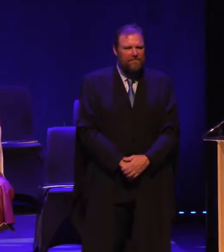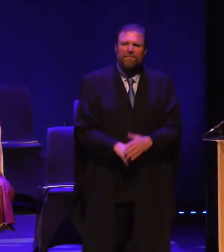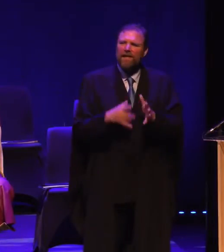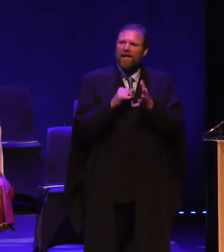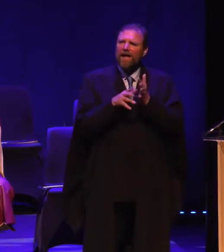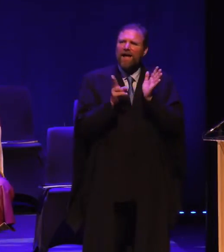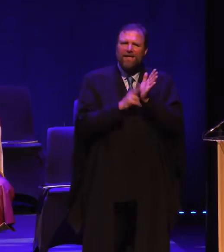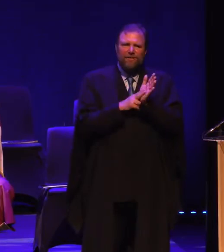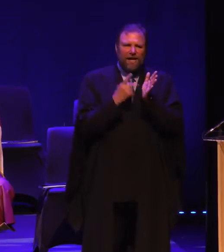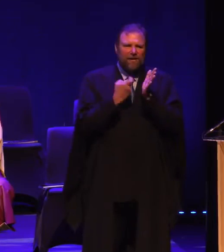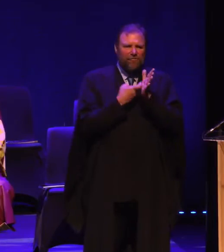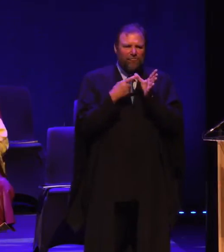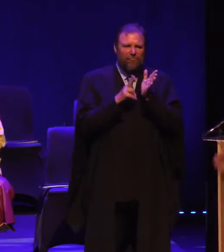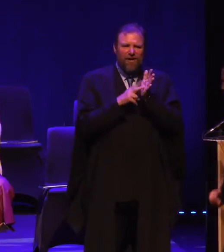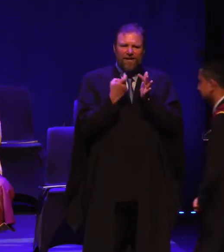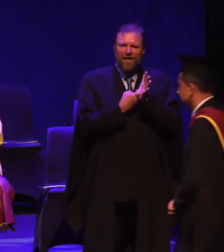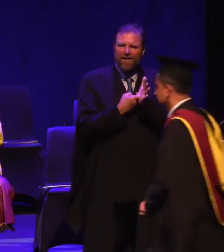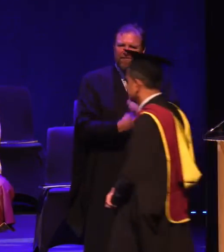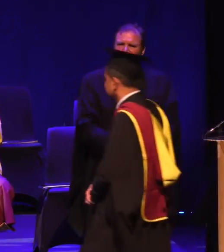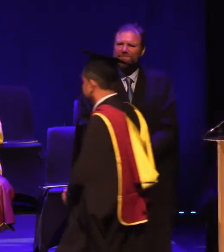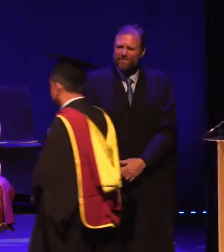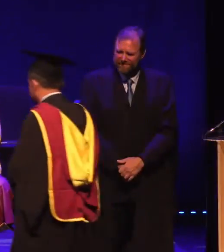Ashan Rana.